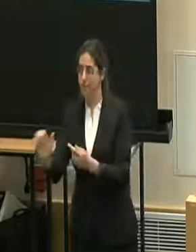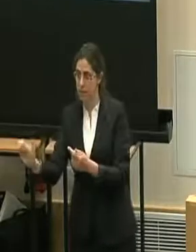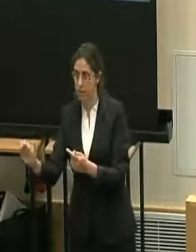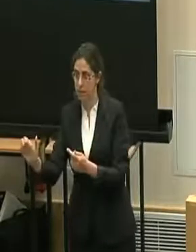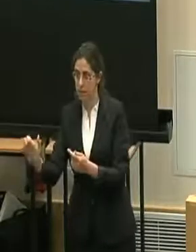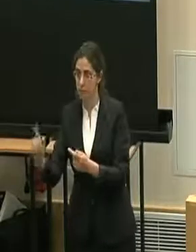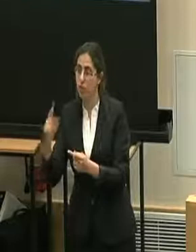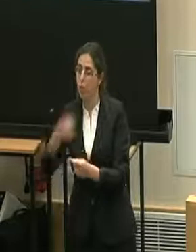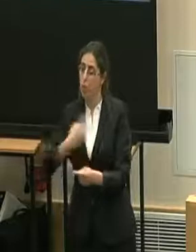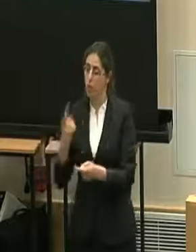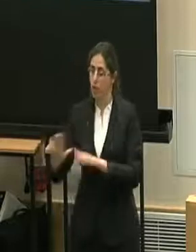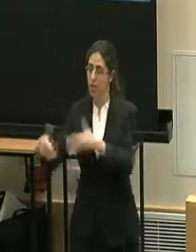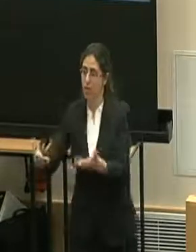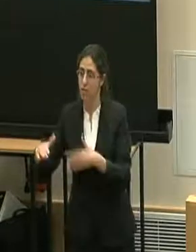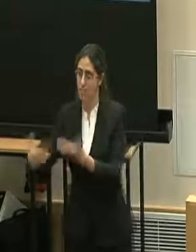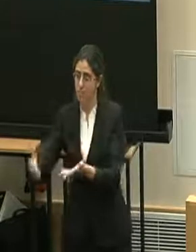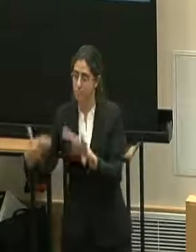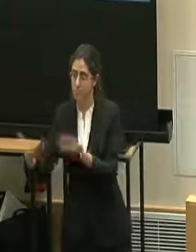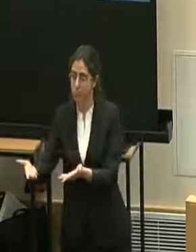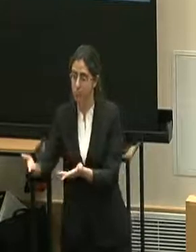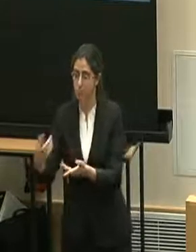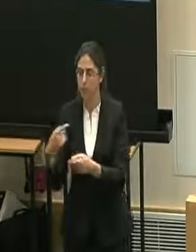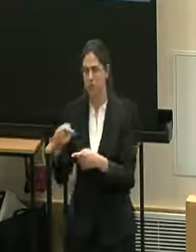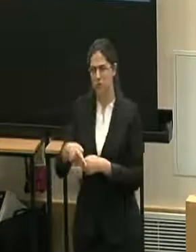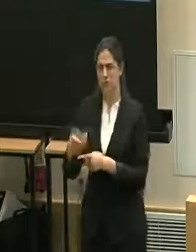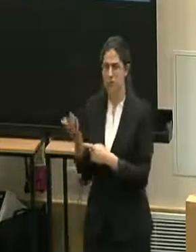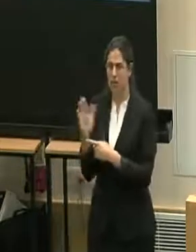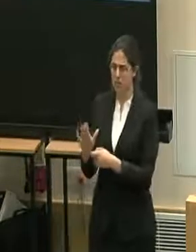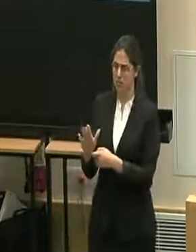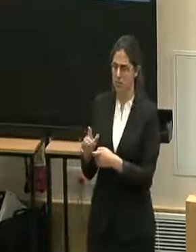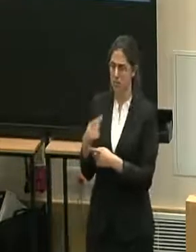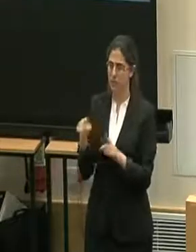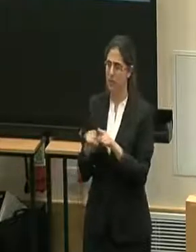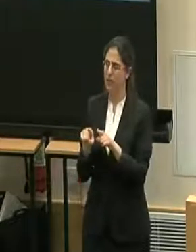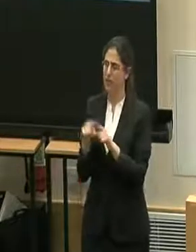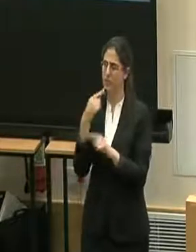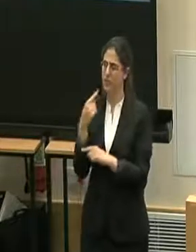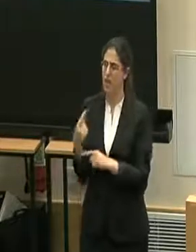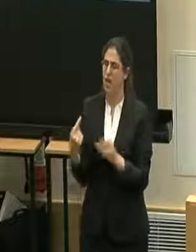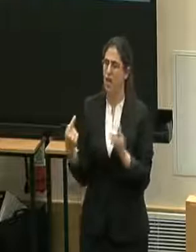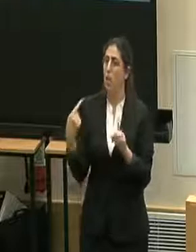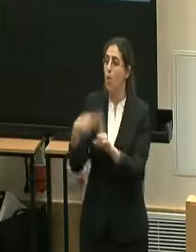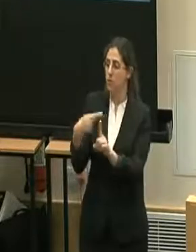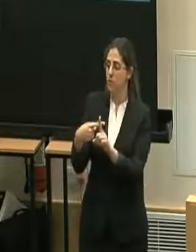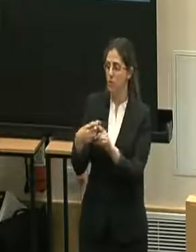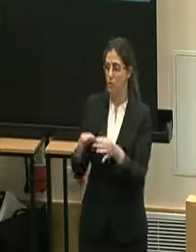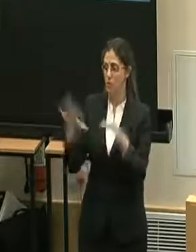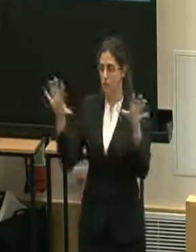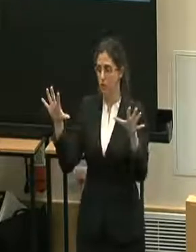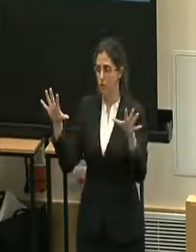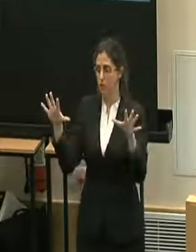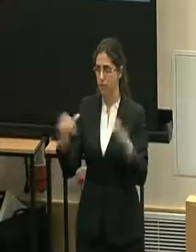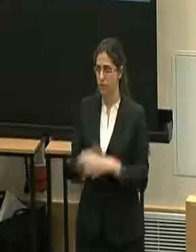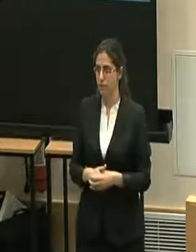are provided. So it is an example of what's sometimes called positive freedom. Now that sense of equality